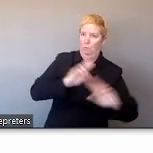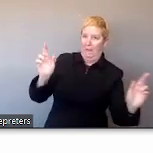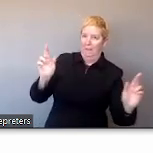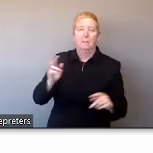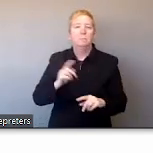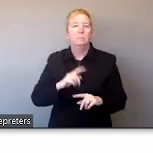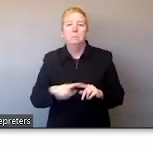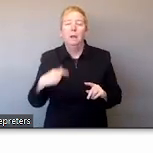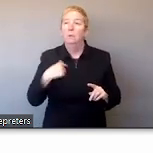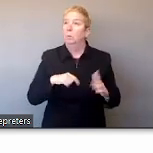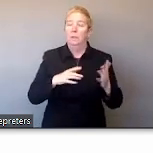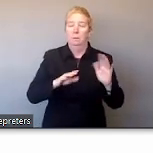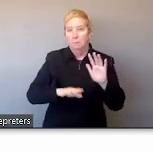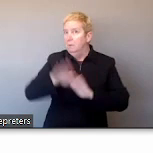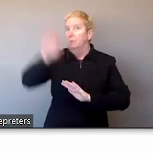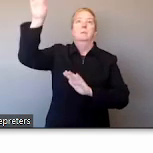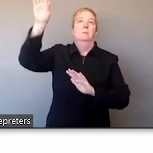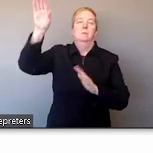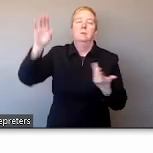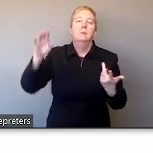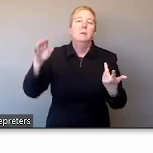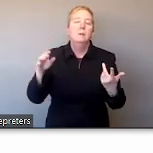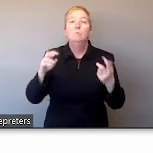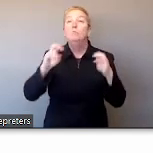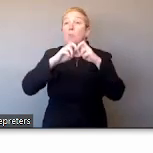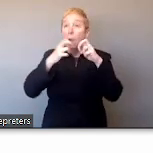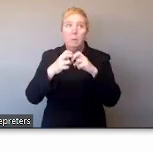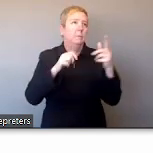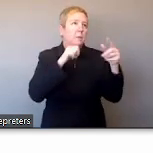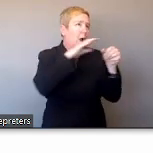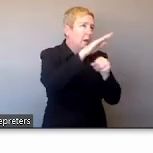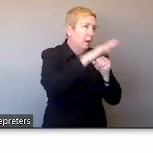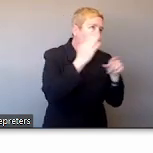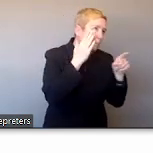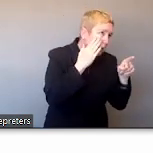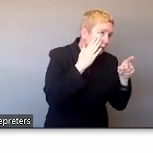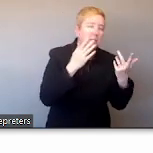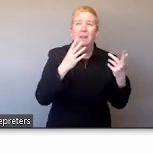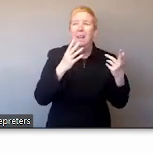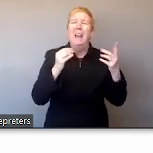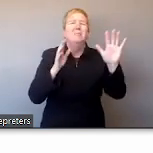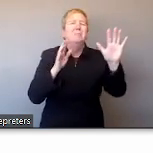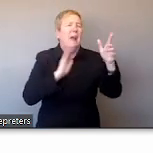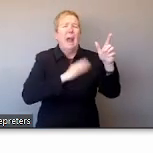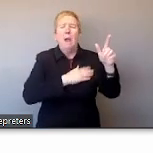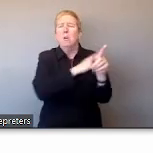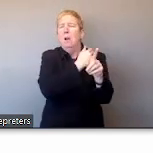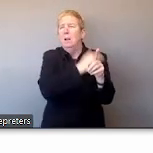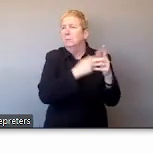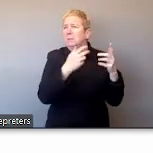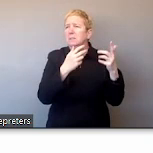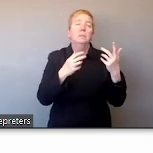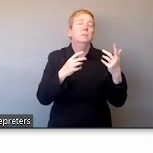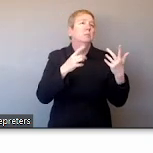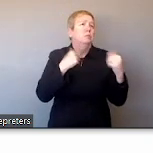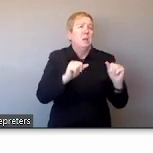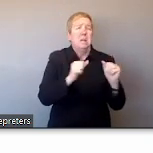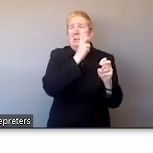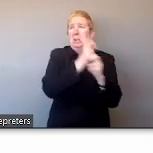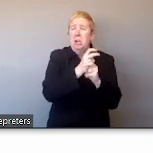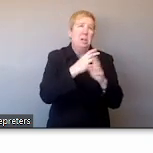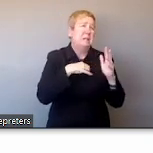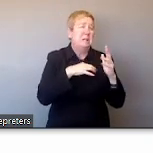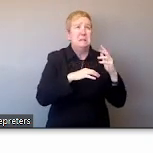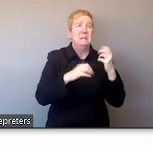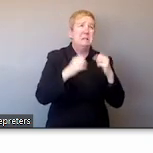low baseline supply of hospital beds, and despite the incredible efforts of our delivery system partners. And we did activate the crisis standards of